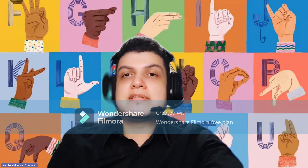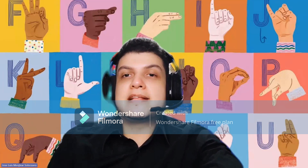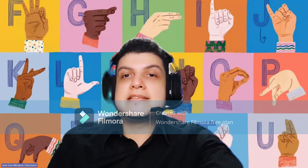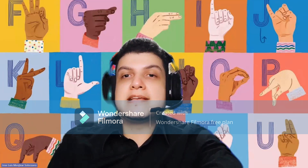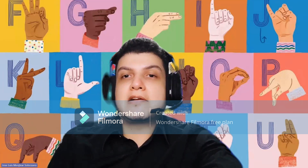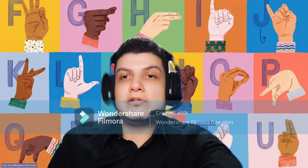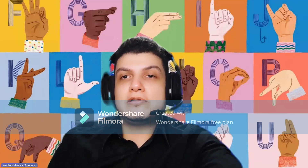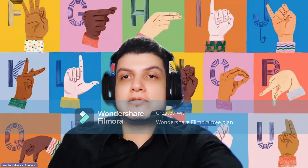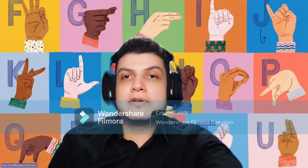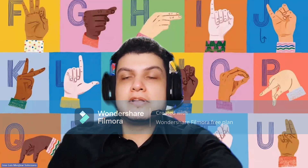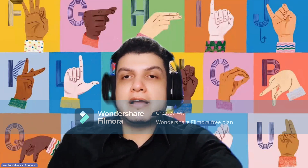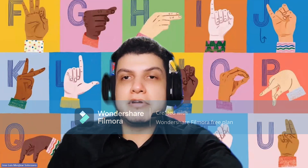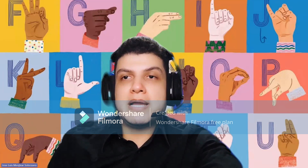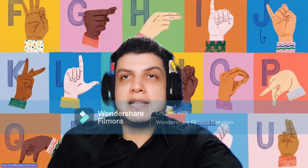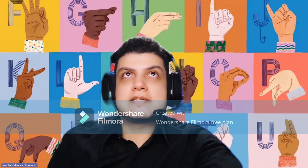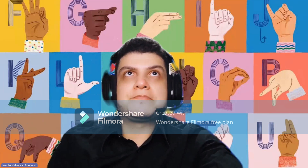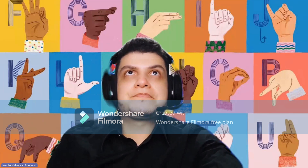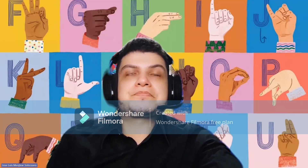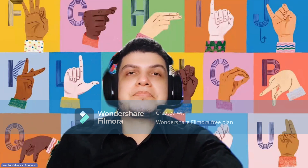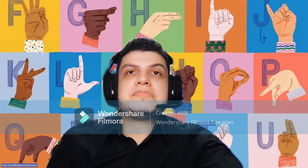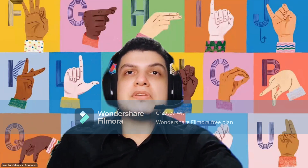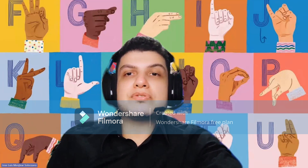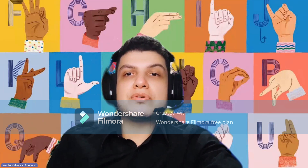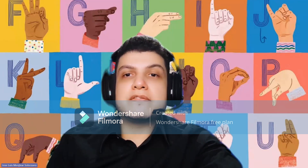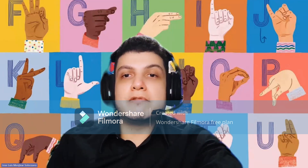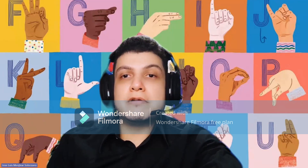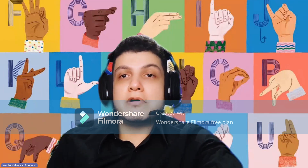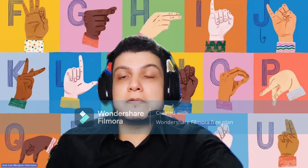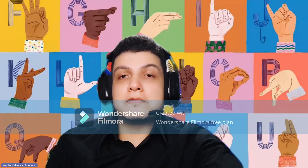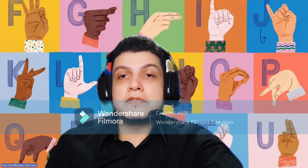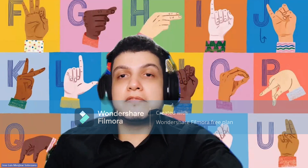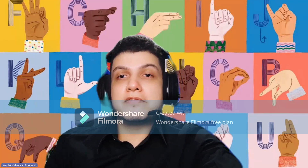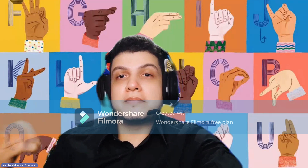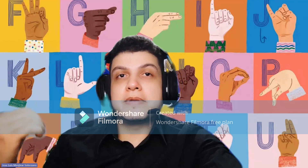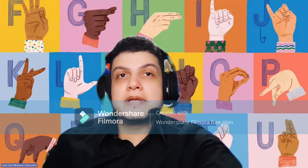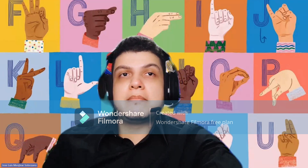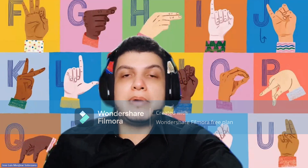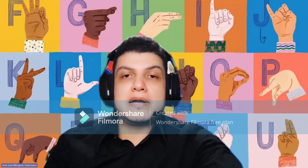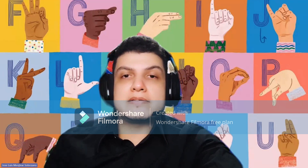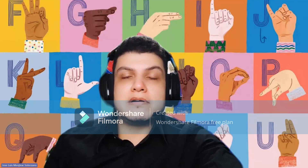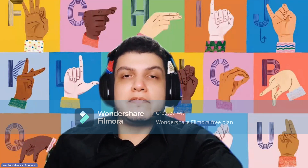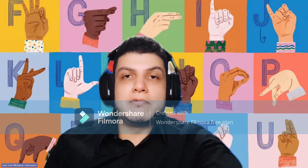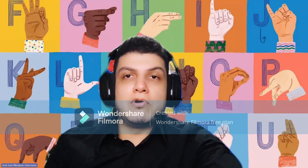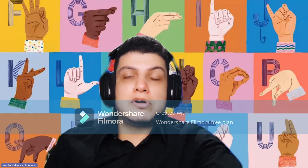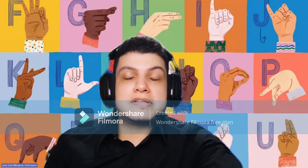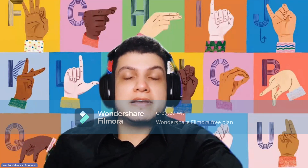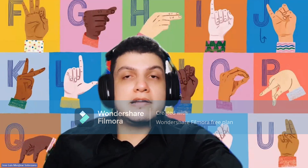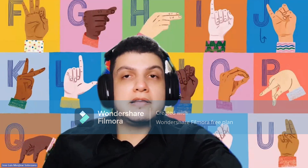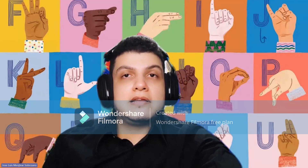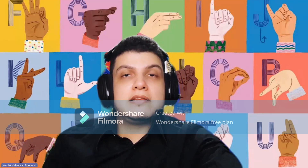that is the culture that we manage. So if we go to different parts of the world,